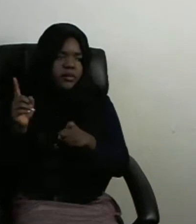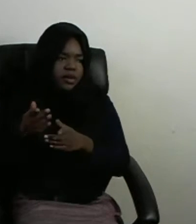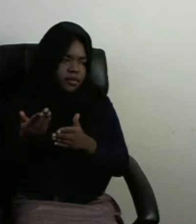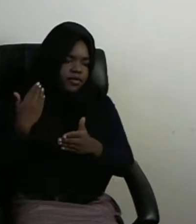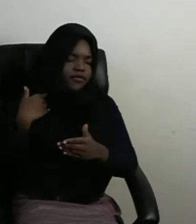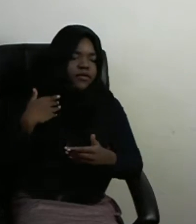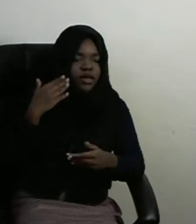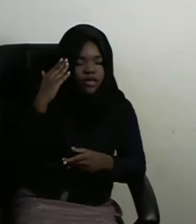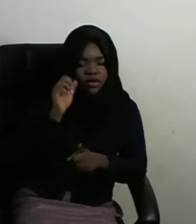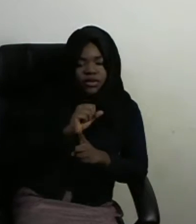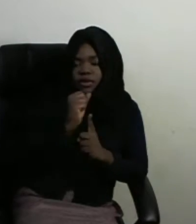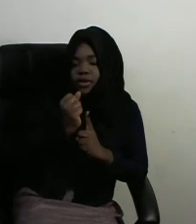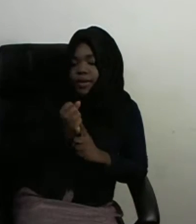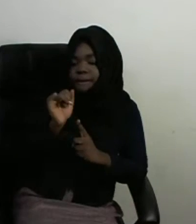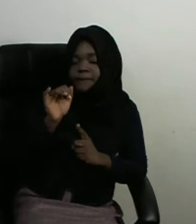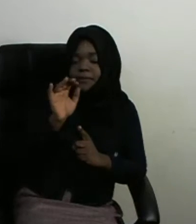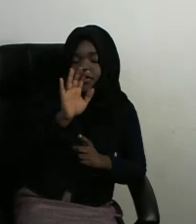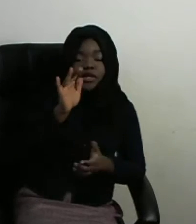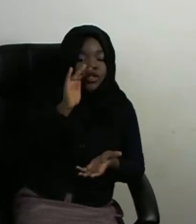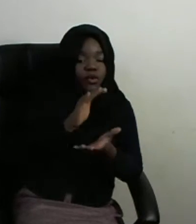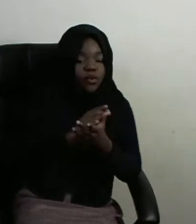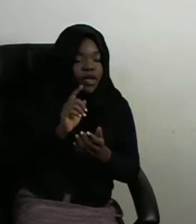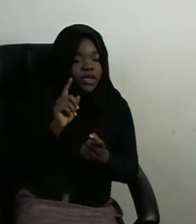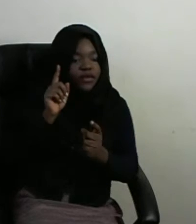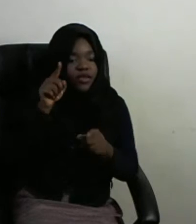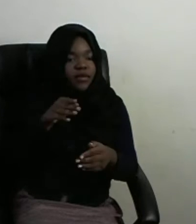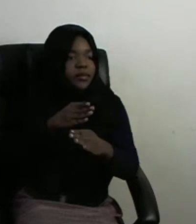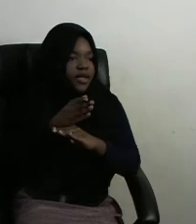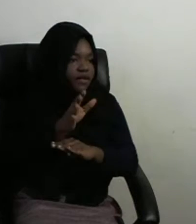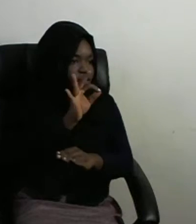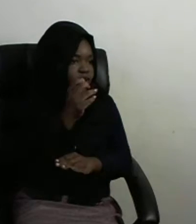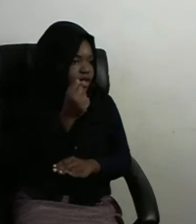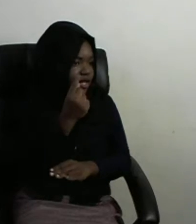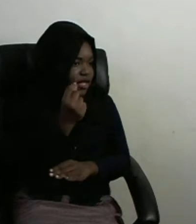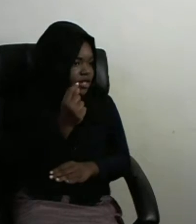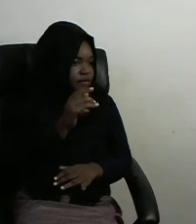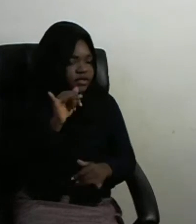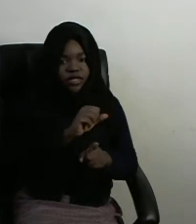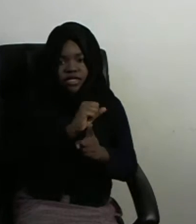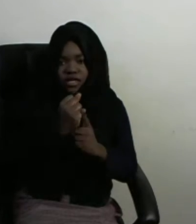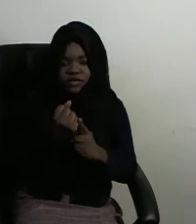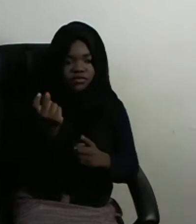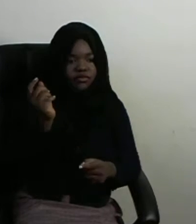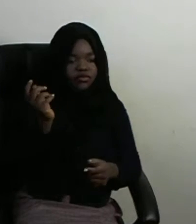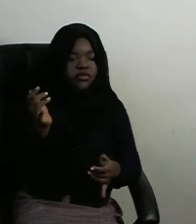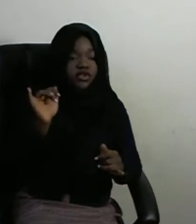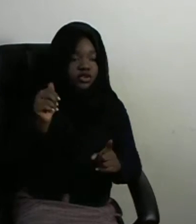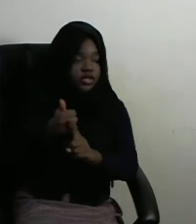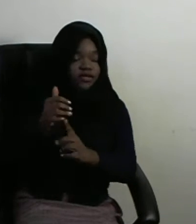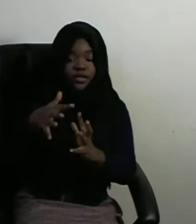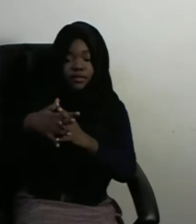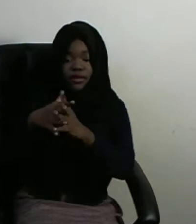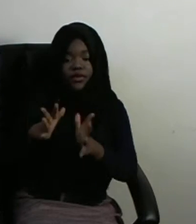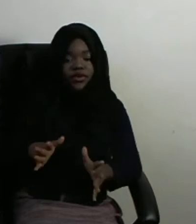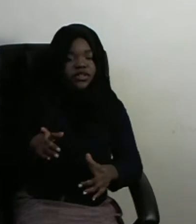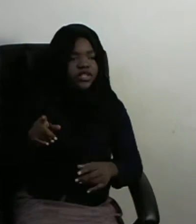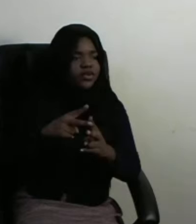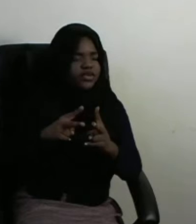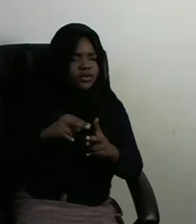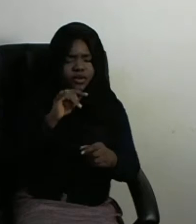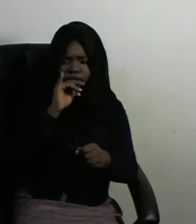with him. His wife came after 9/11 and all the chaos that happened. She is American, and she was